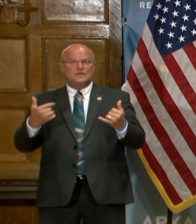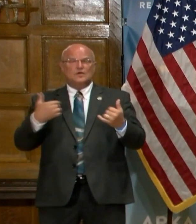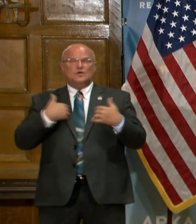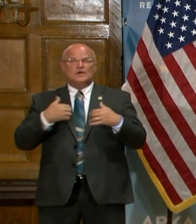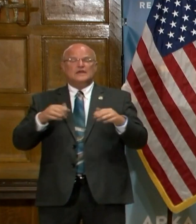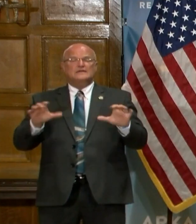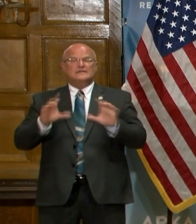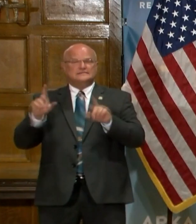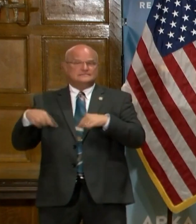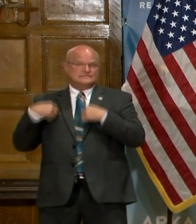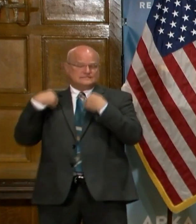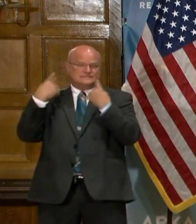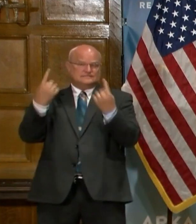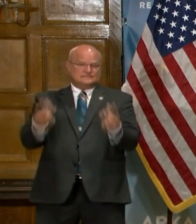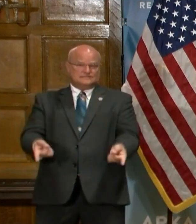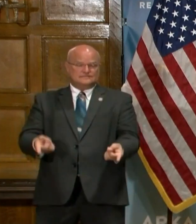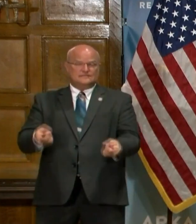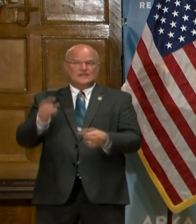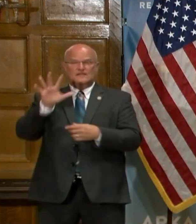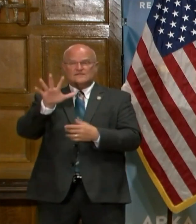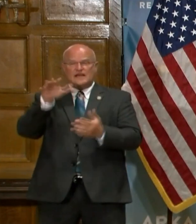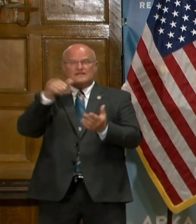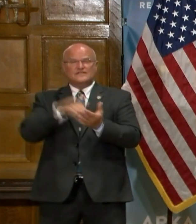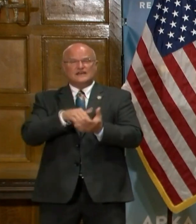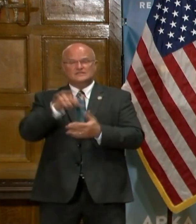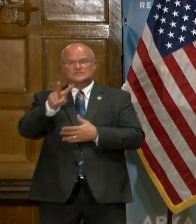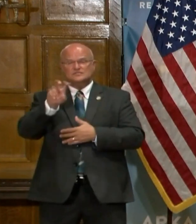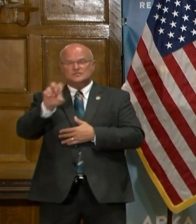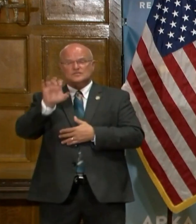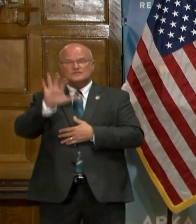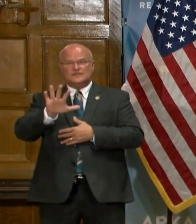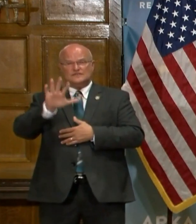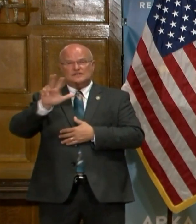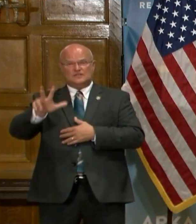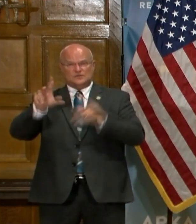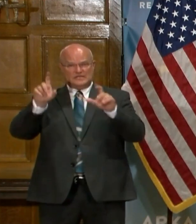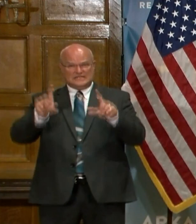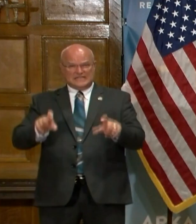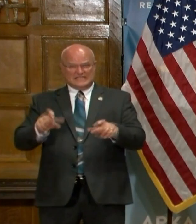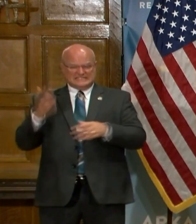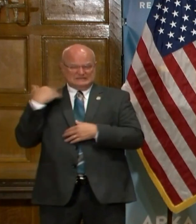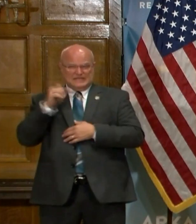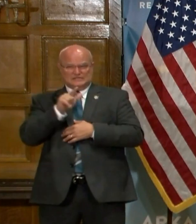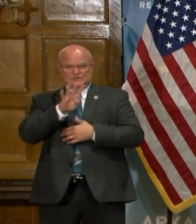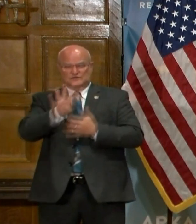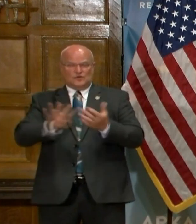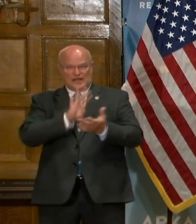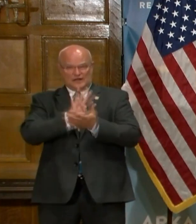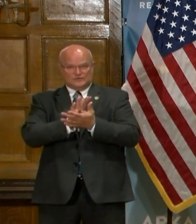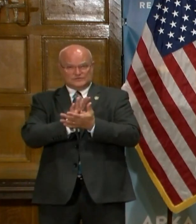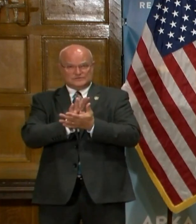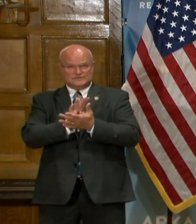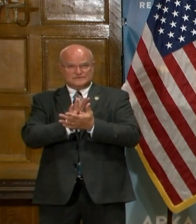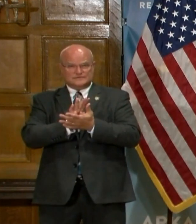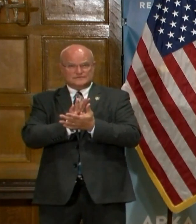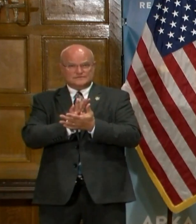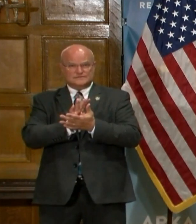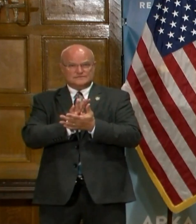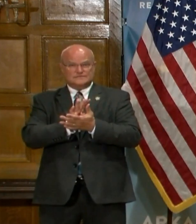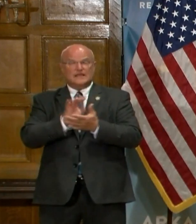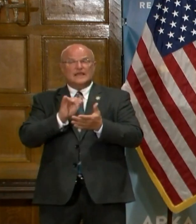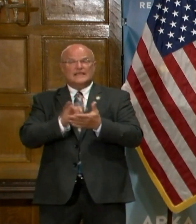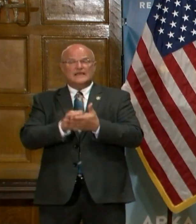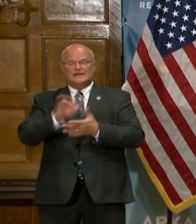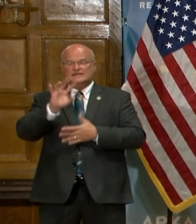we've accomplished 5,253 tests last 24 hours, and that was